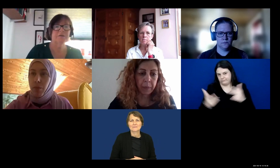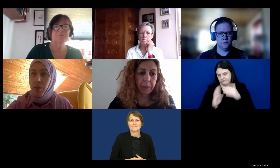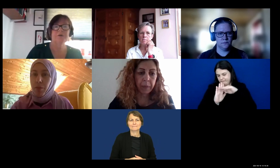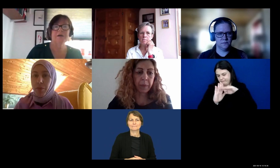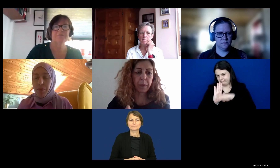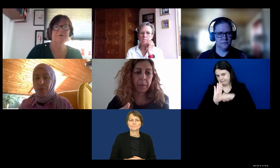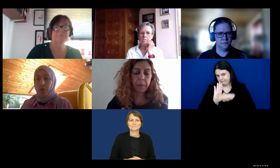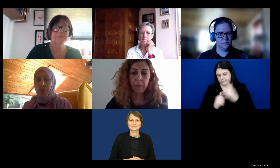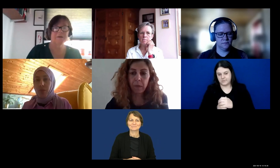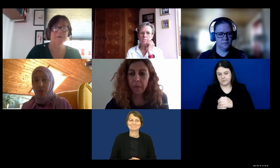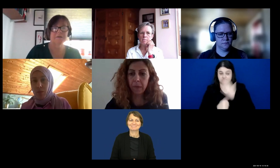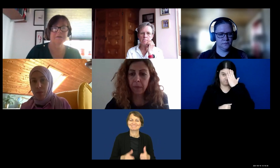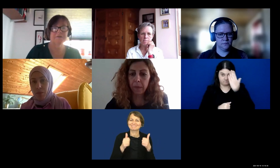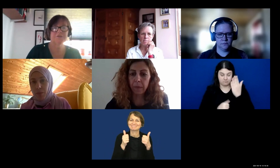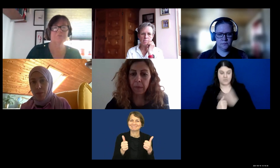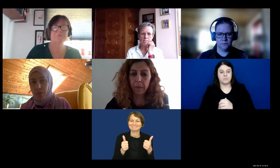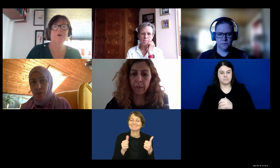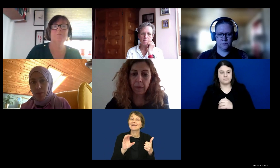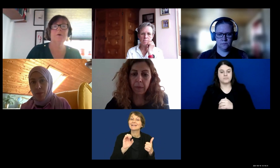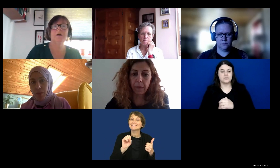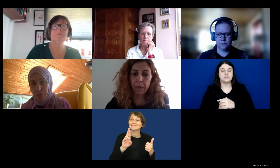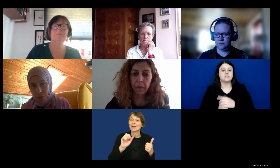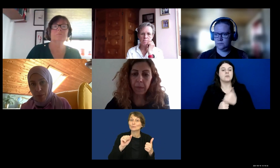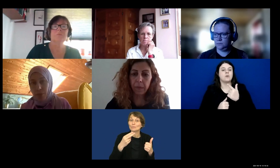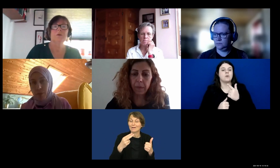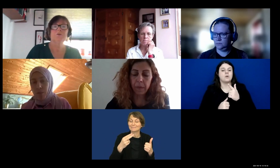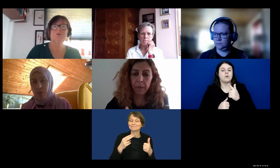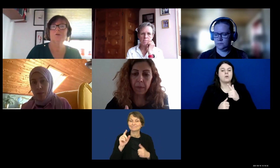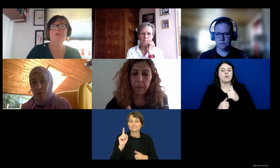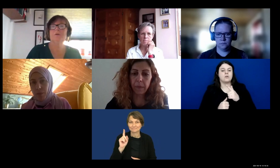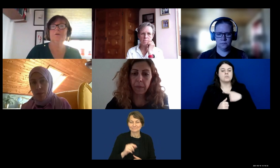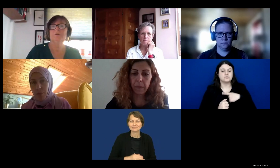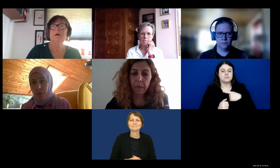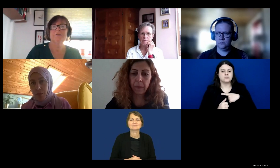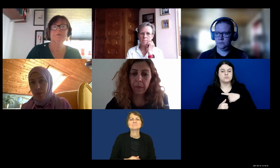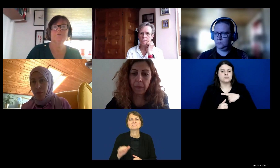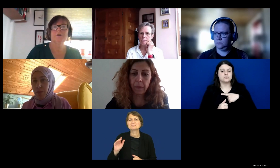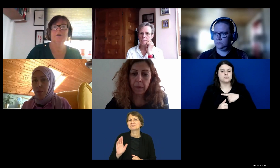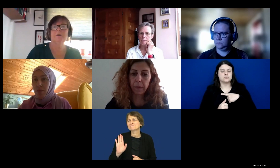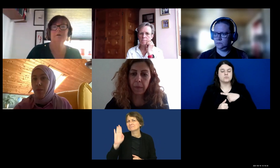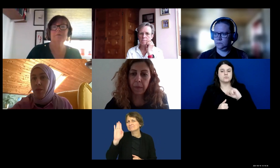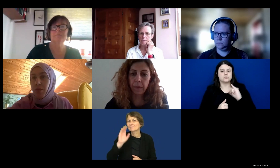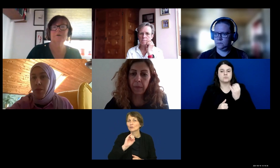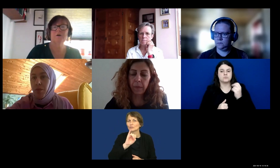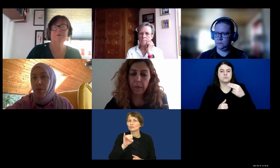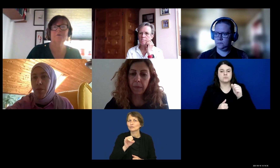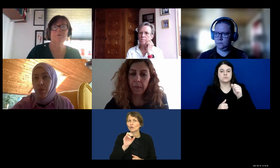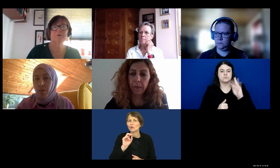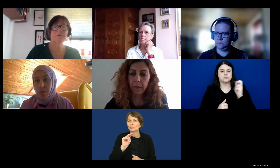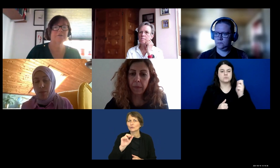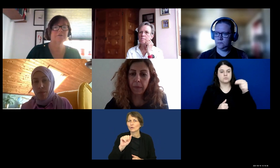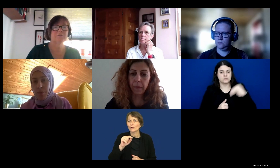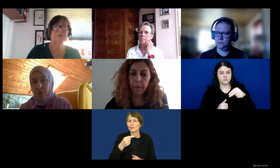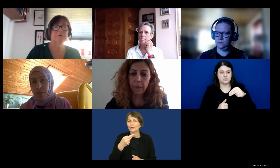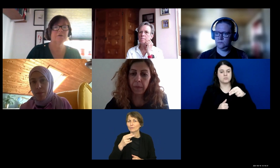Great, thank you. We have an addition from Jonathan. I don't know, Arthur, can